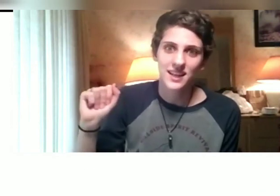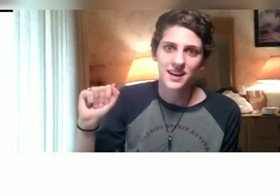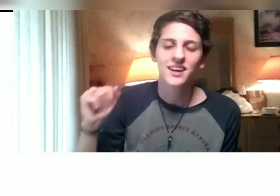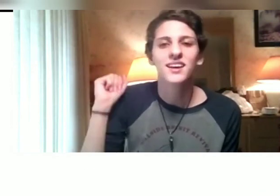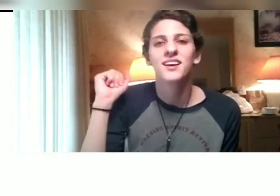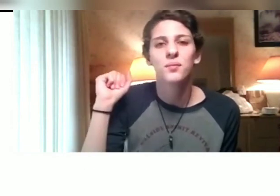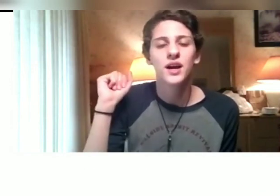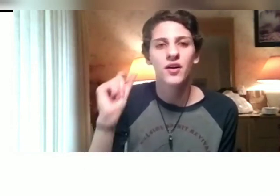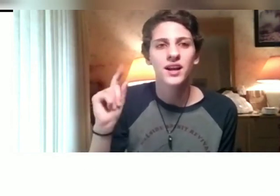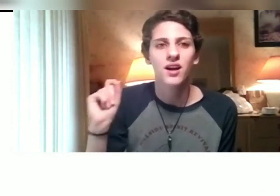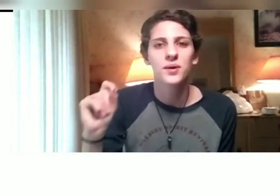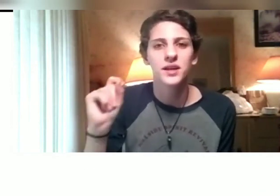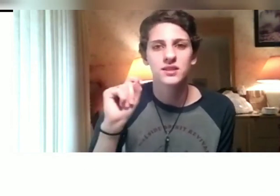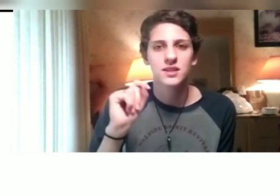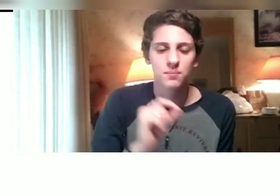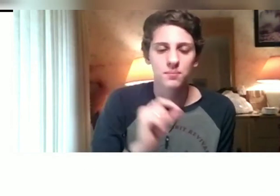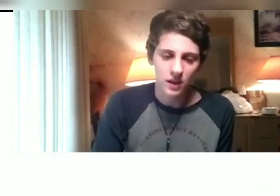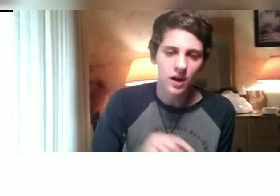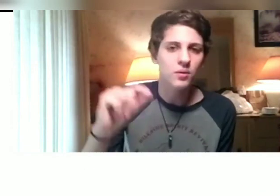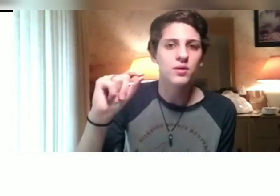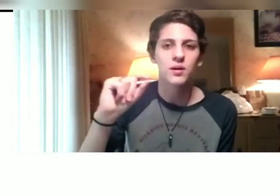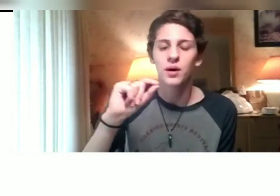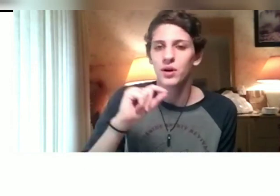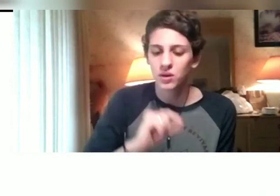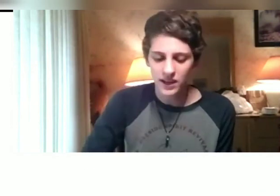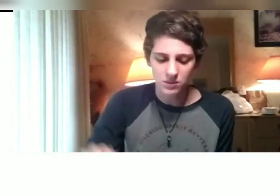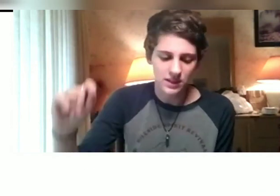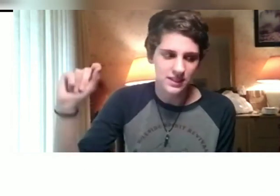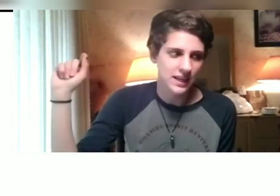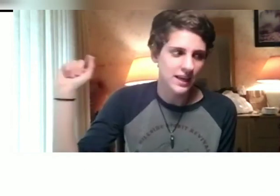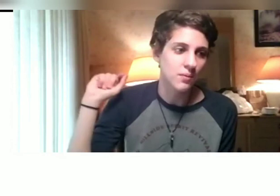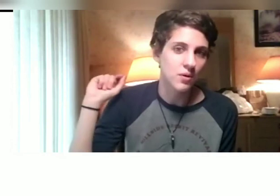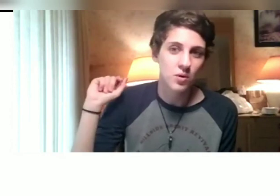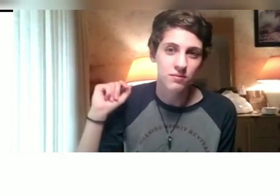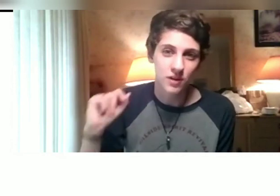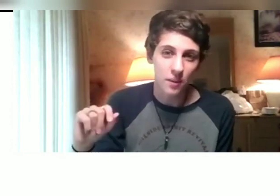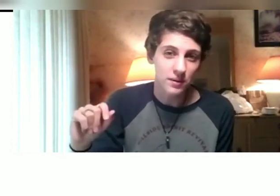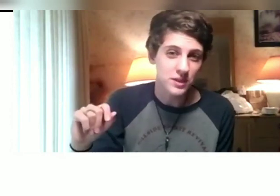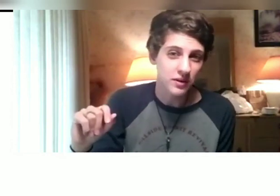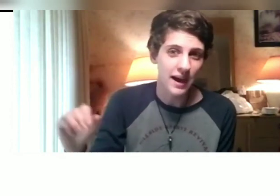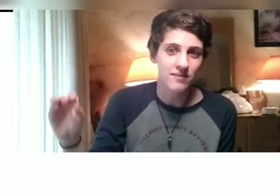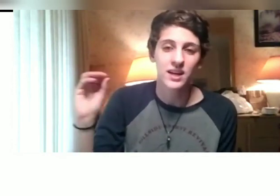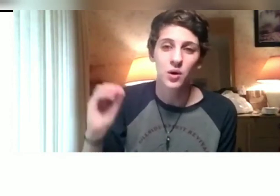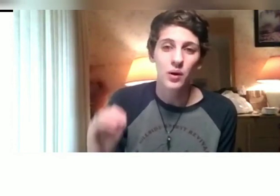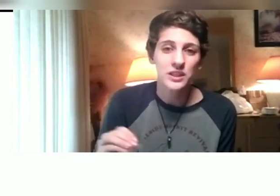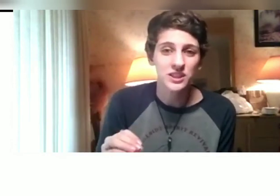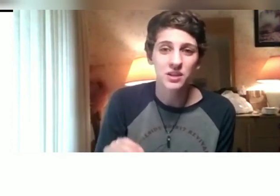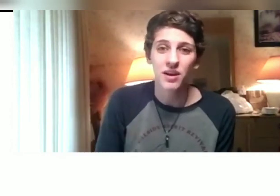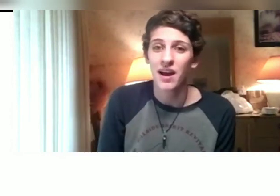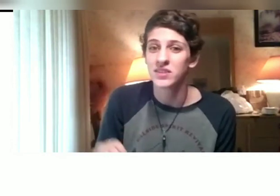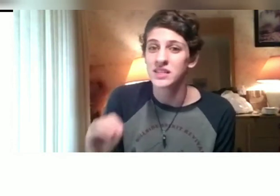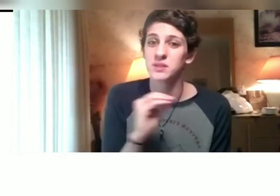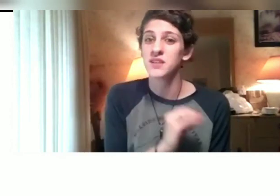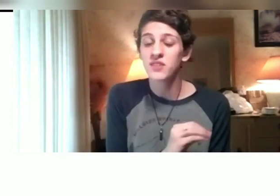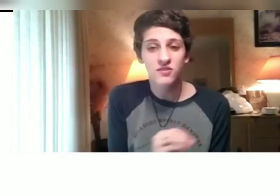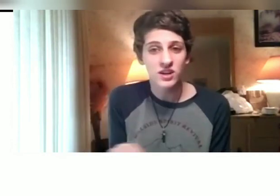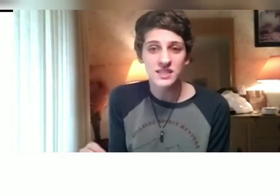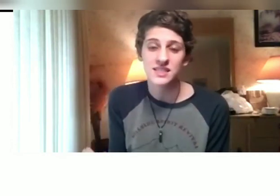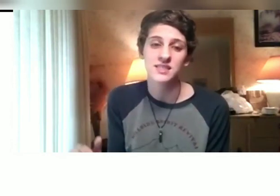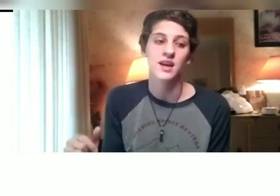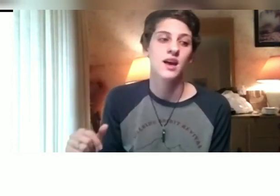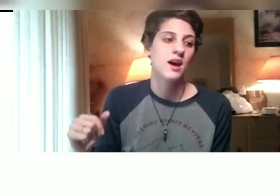Less editing. But go ahead and comment below about what you guys want to see, any problems you're having, any questions that you have, any